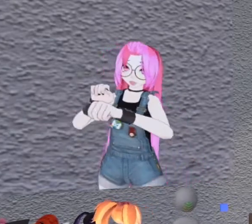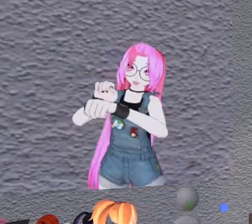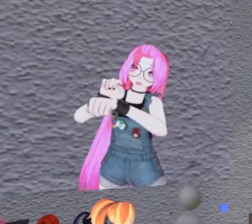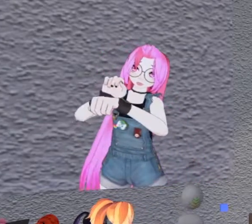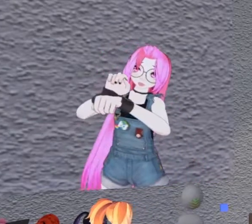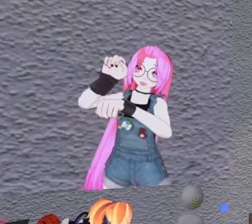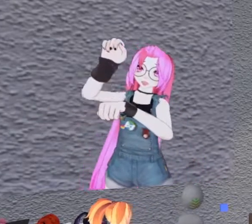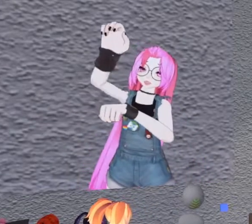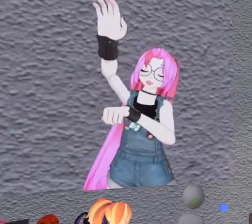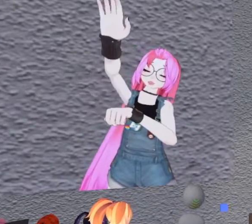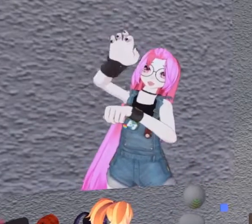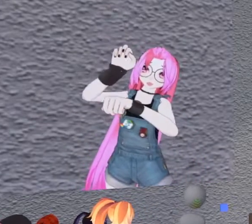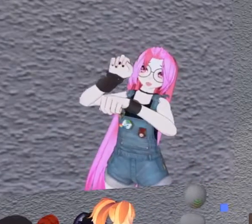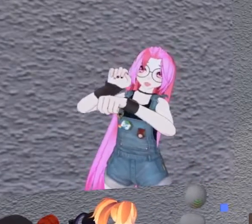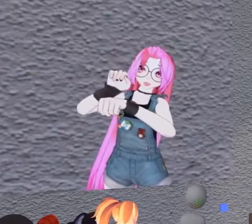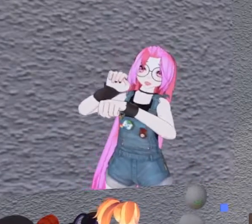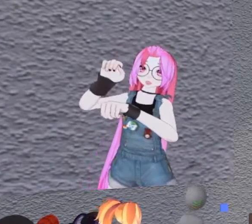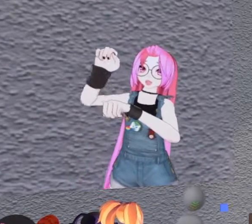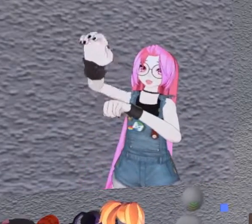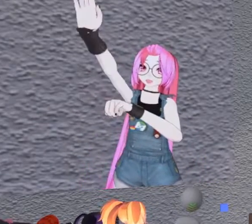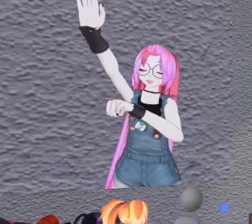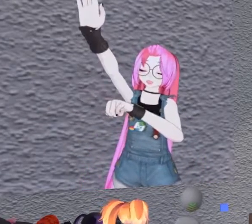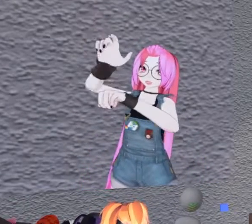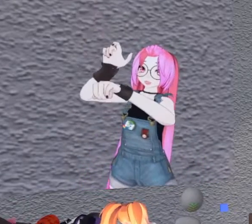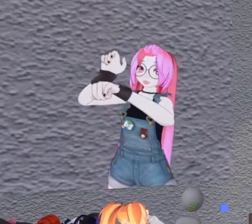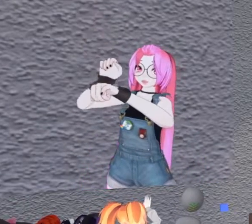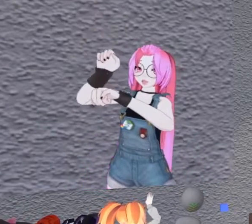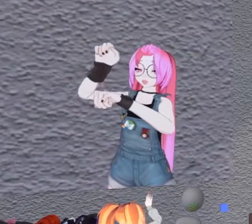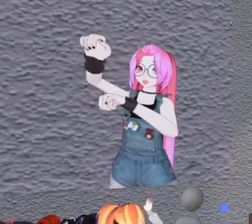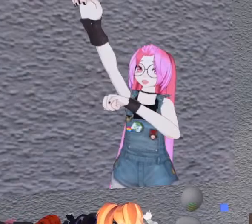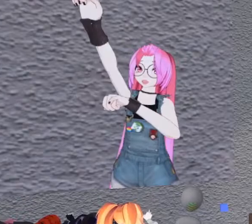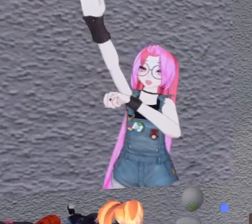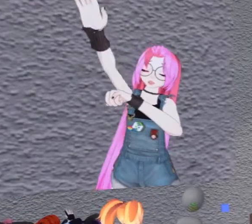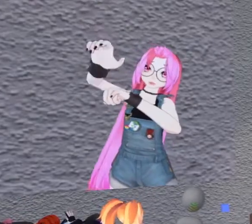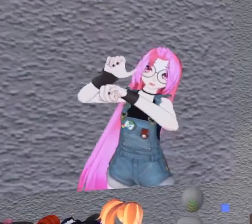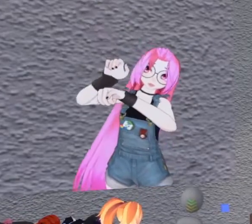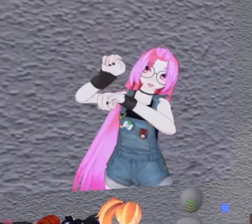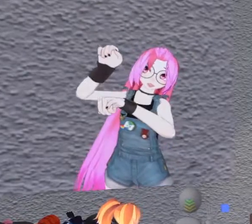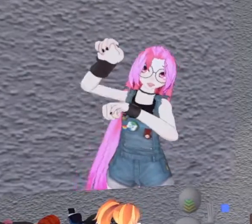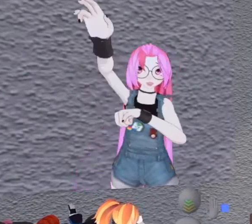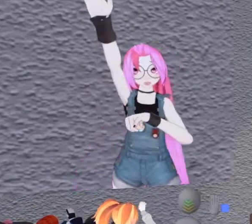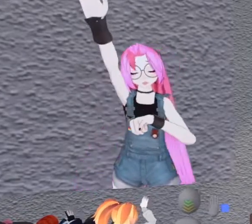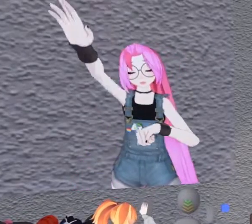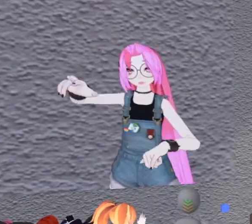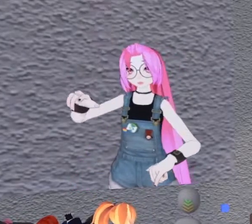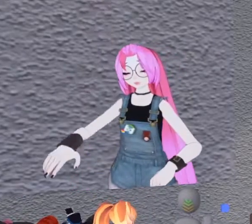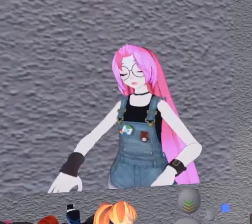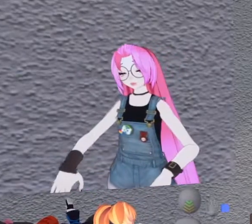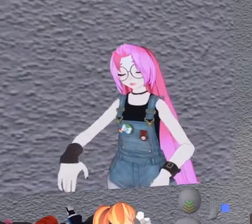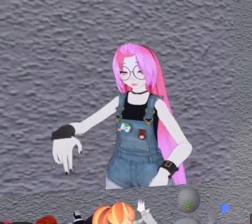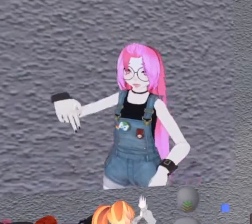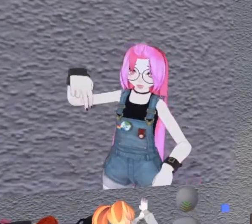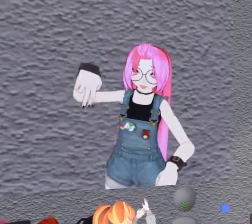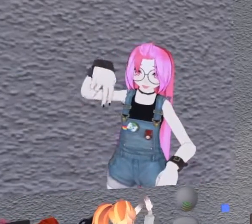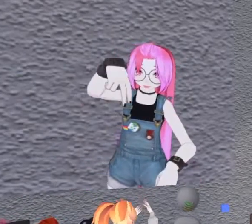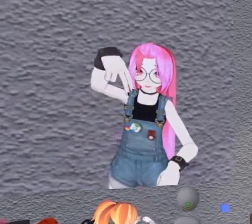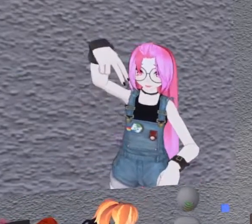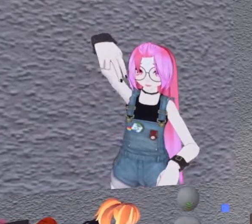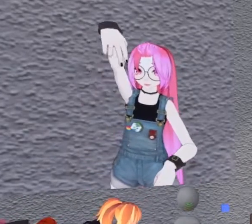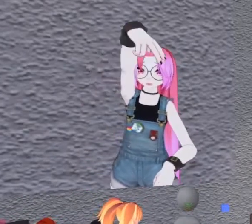mountain, like you're building a bunch of rocks all the way up to the top. Mountain, hike.